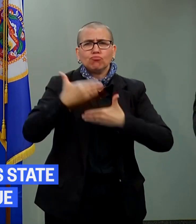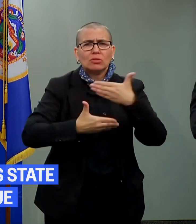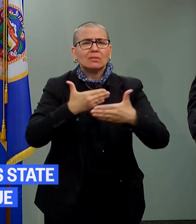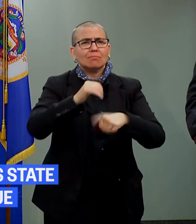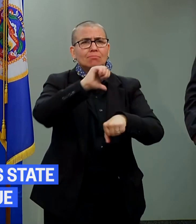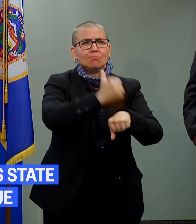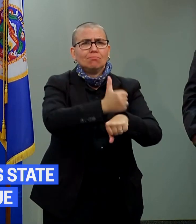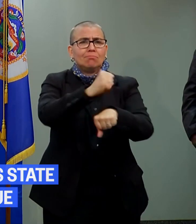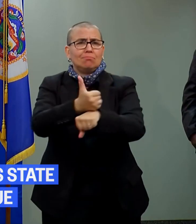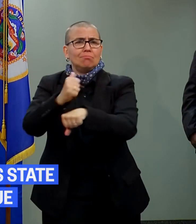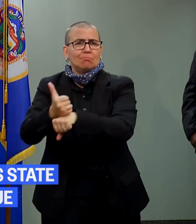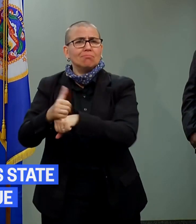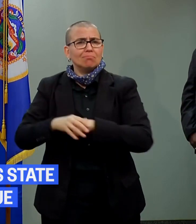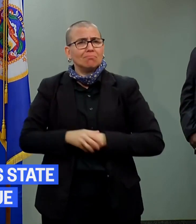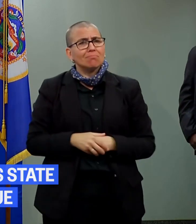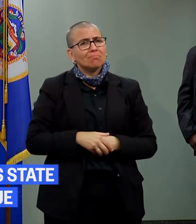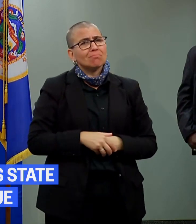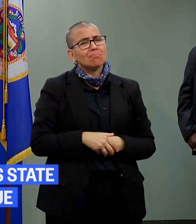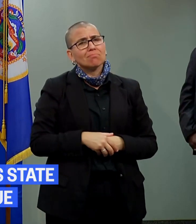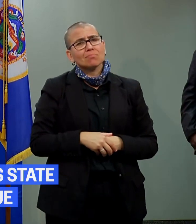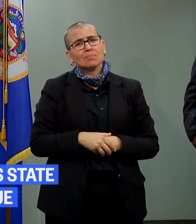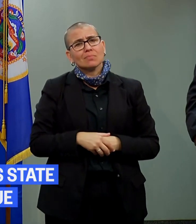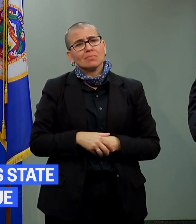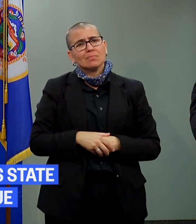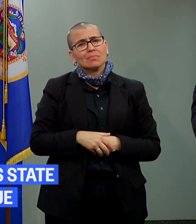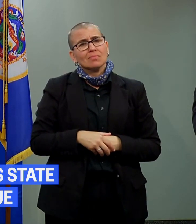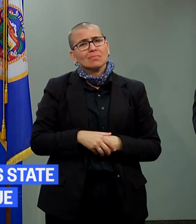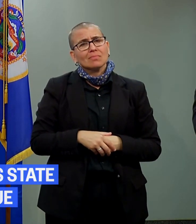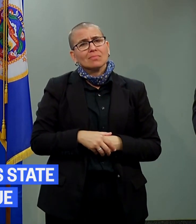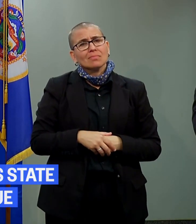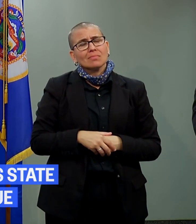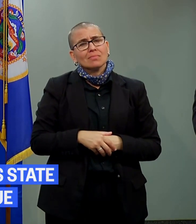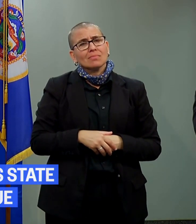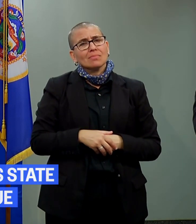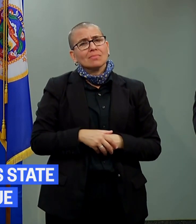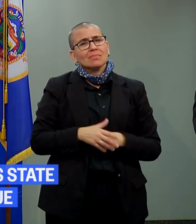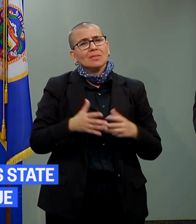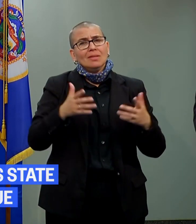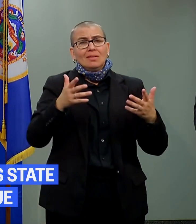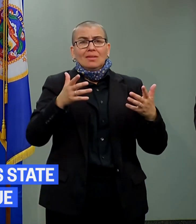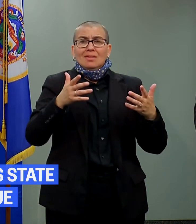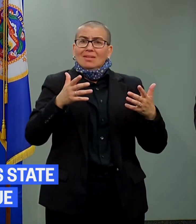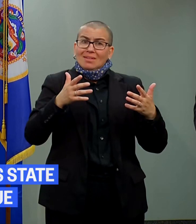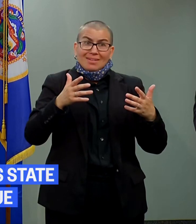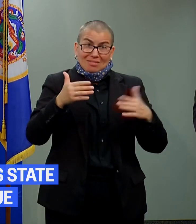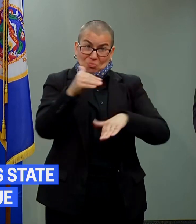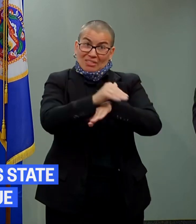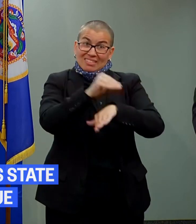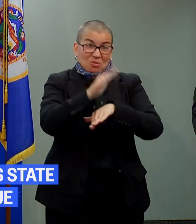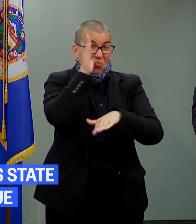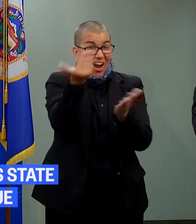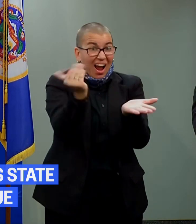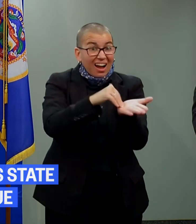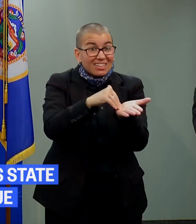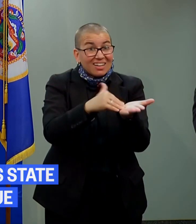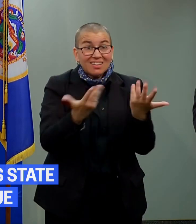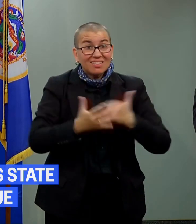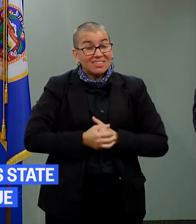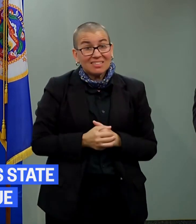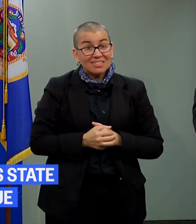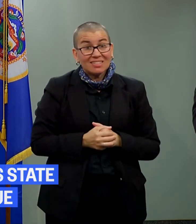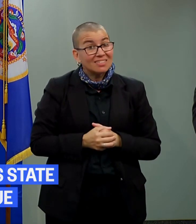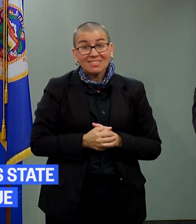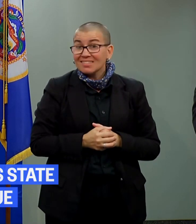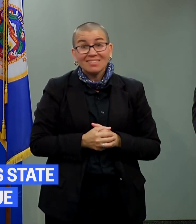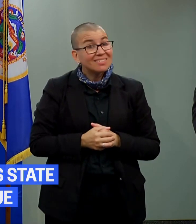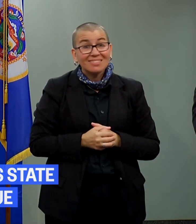there. And then to the public, there needs to make sure that when doing this again, and just like I say, it is unacceptable what happened to our